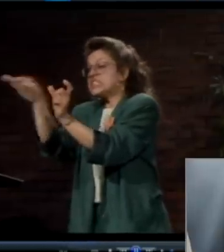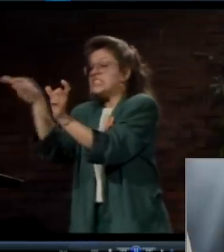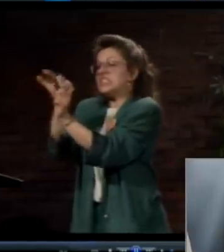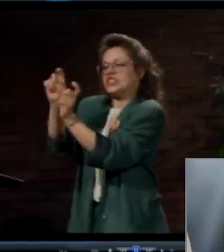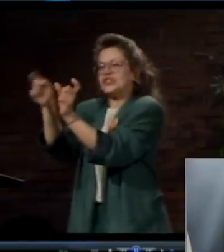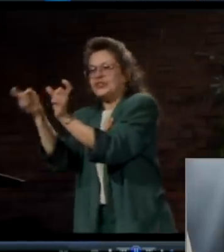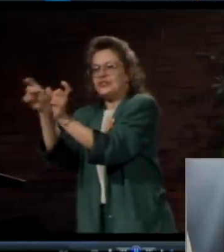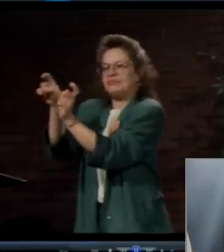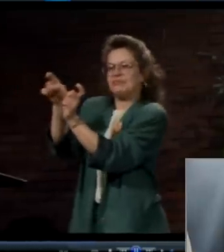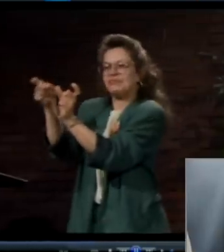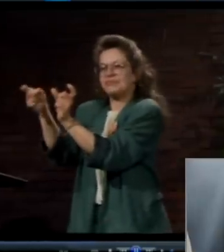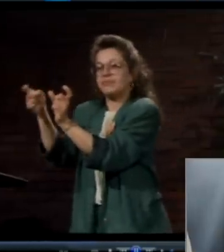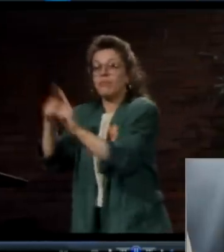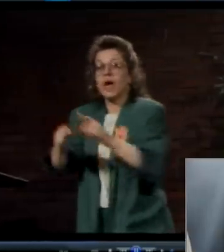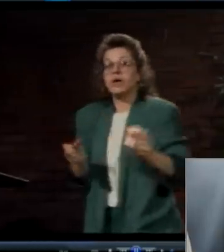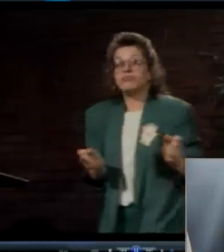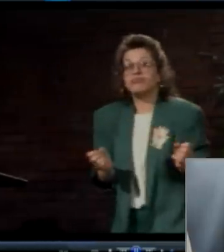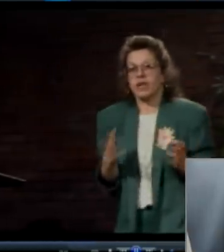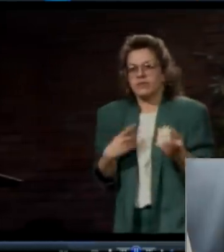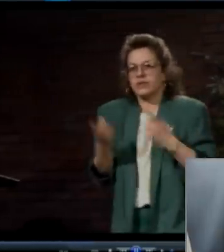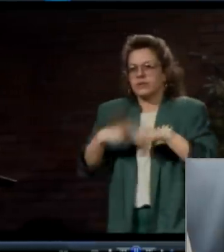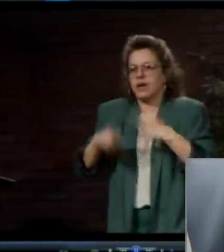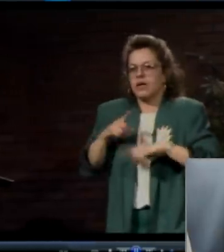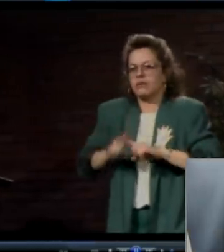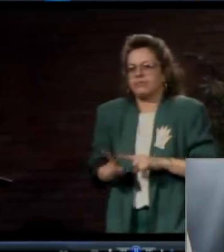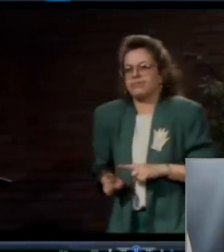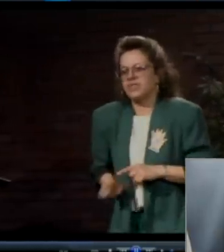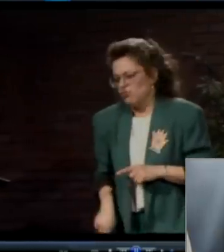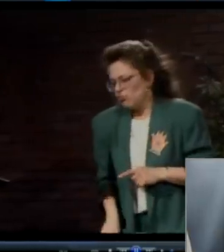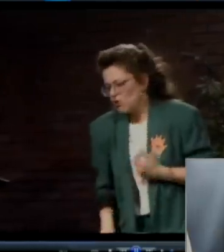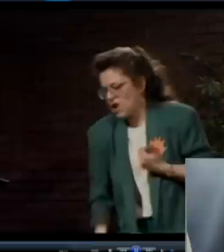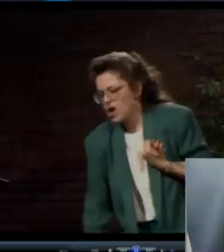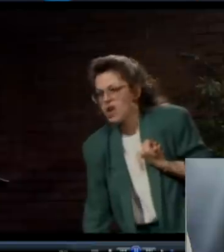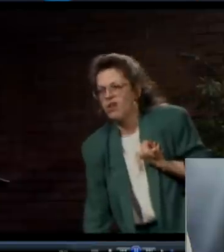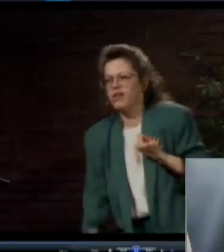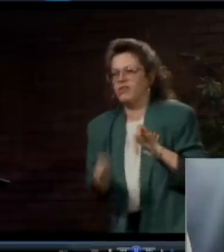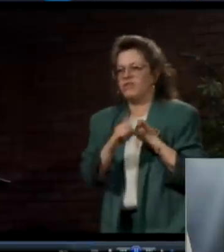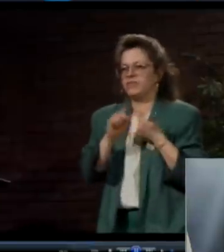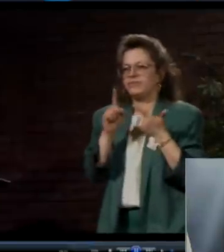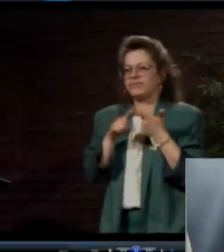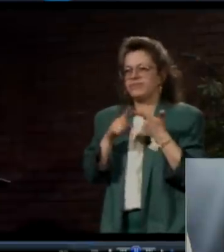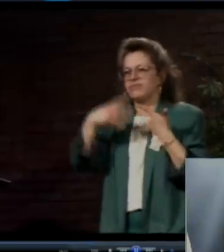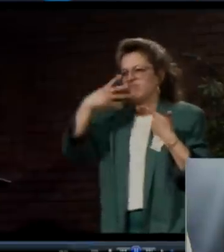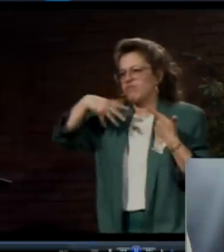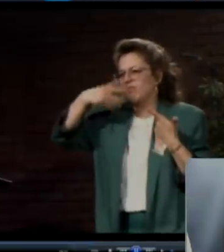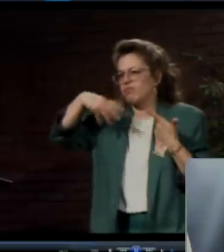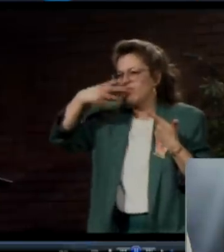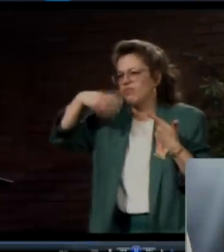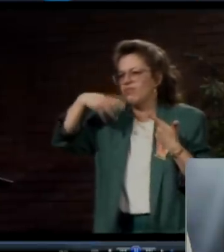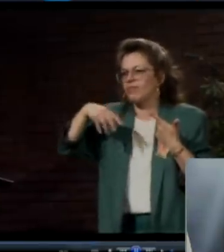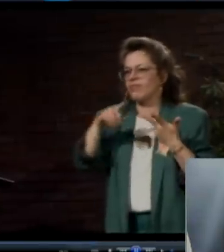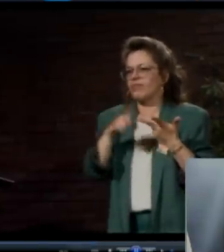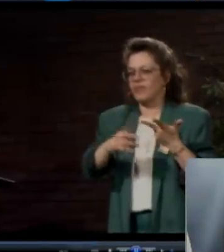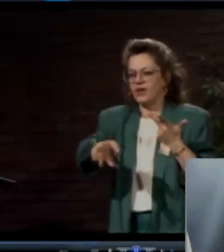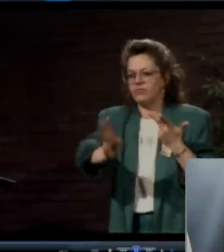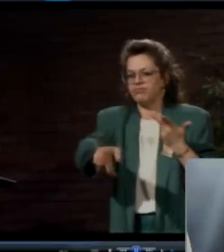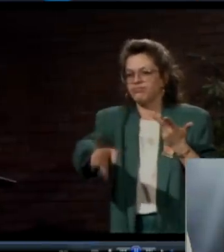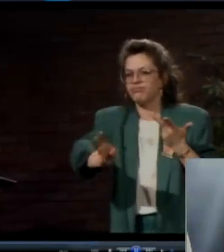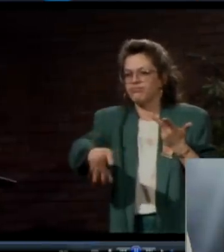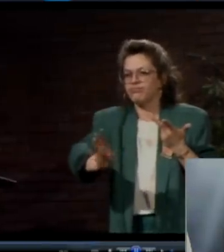3 letters, but there can be multiple meanings for this word. For example, you might have a run in your stocking, or you